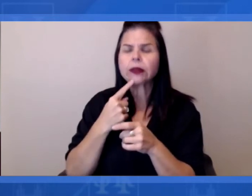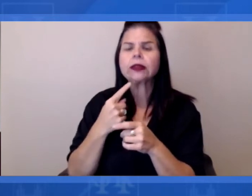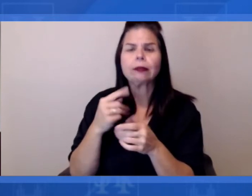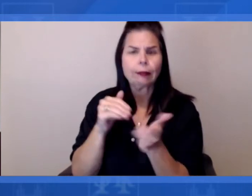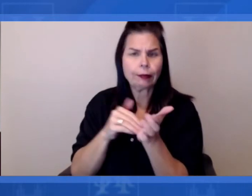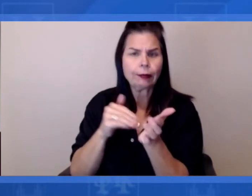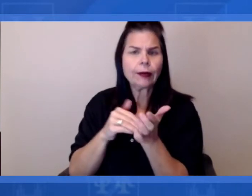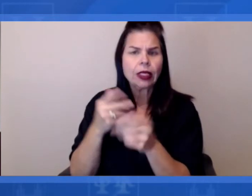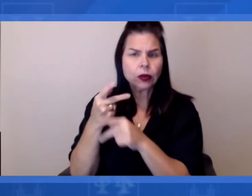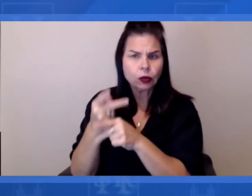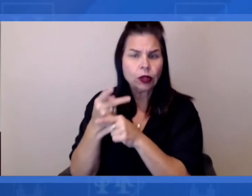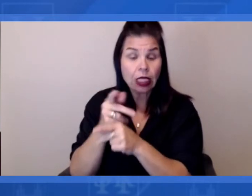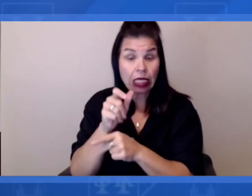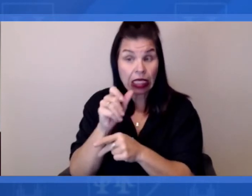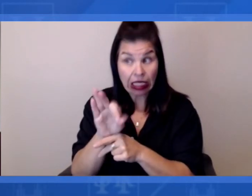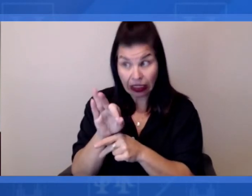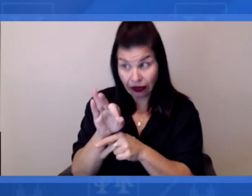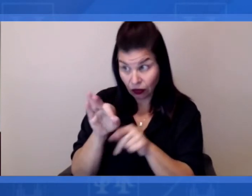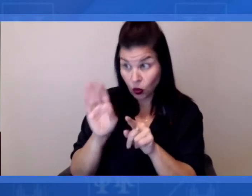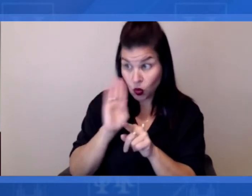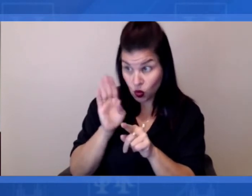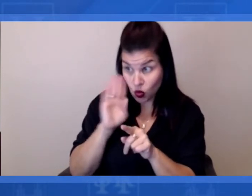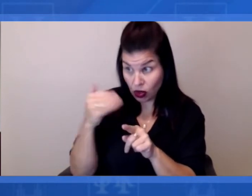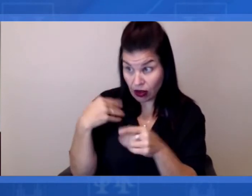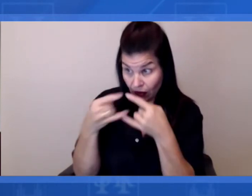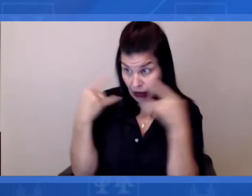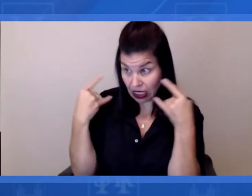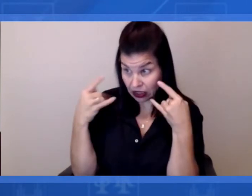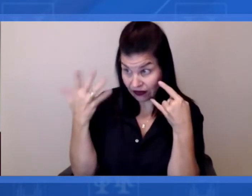to ask if a mask will be worn.